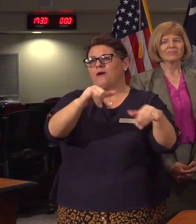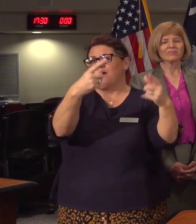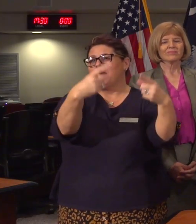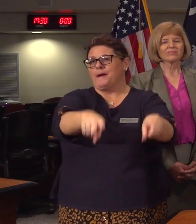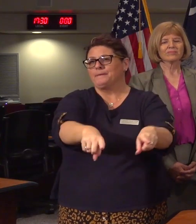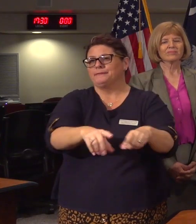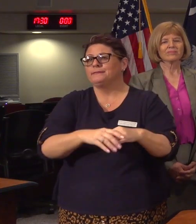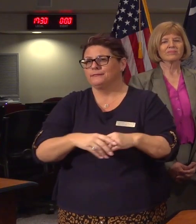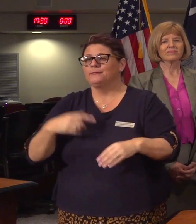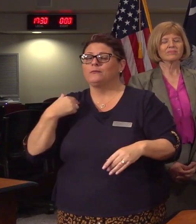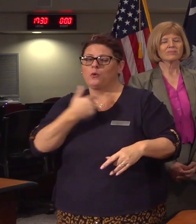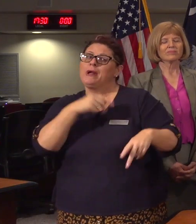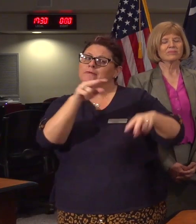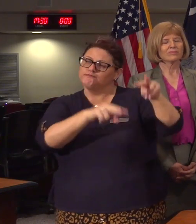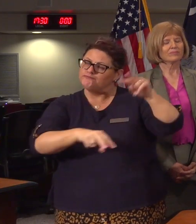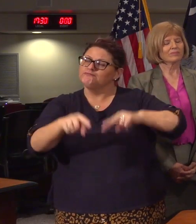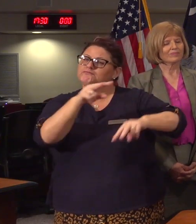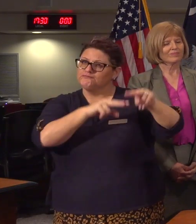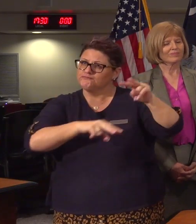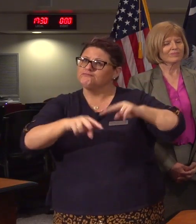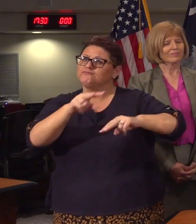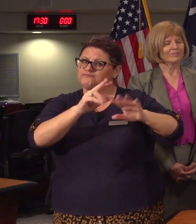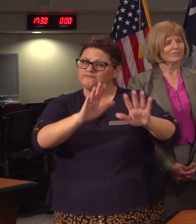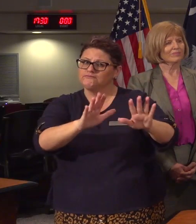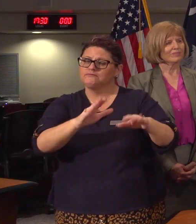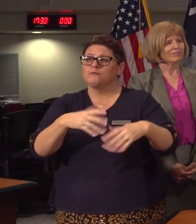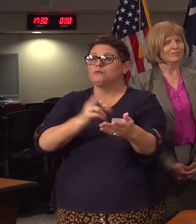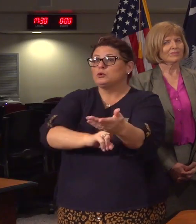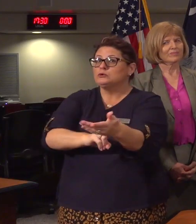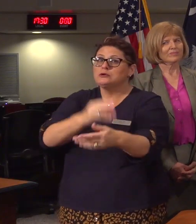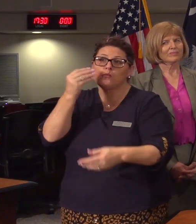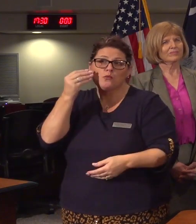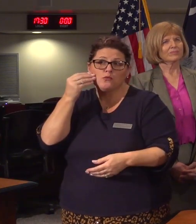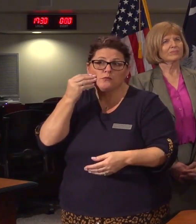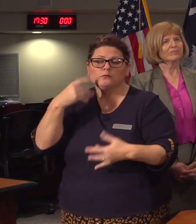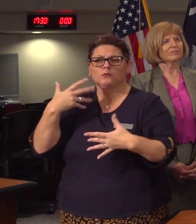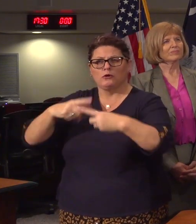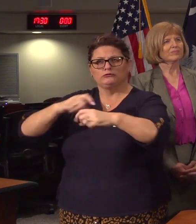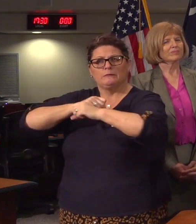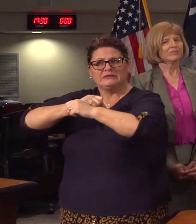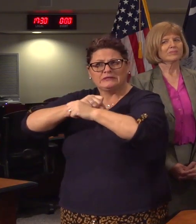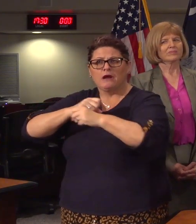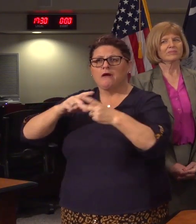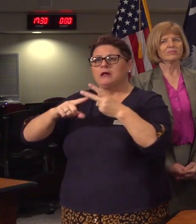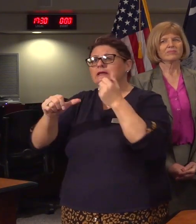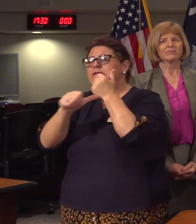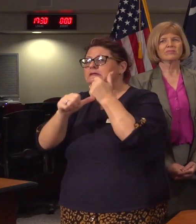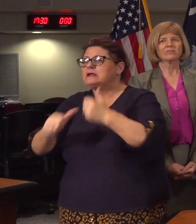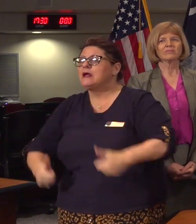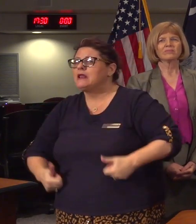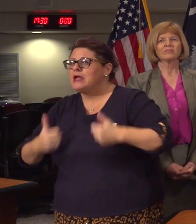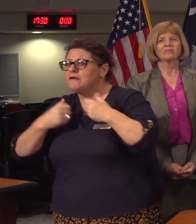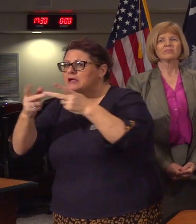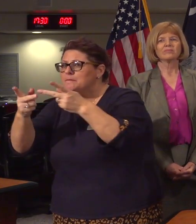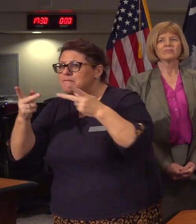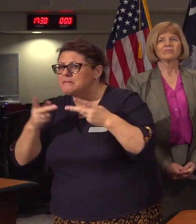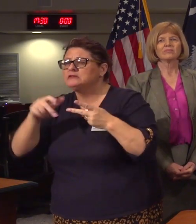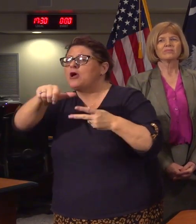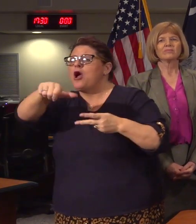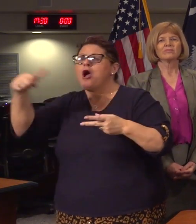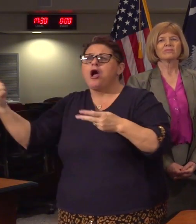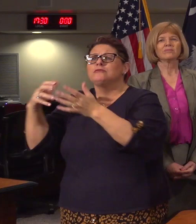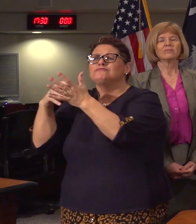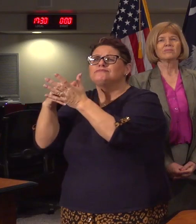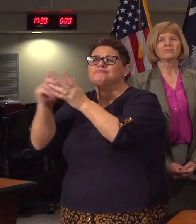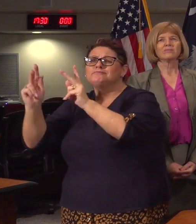situation. This includes making precautions for our nursing homes and assisted living facilities, as well as other vulnerable